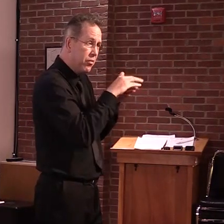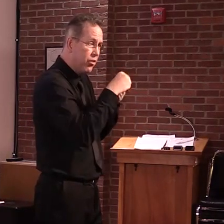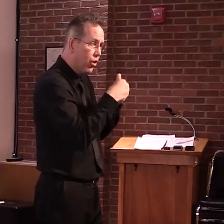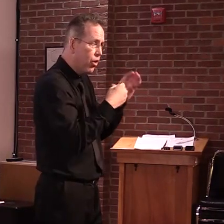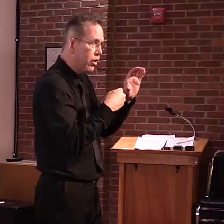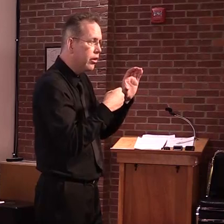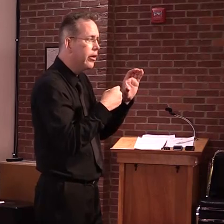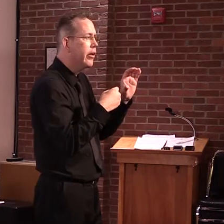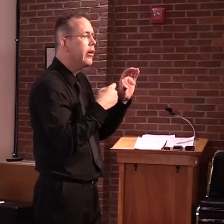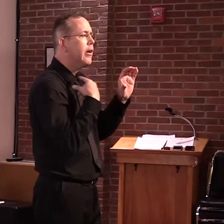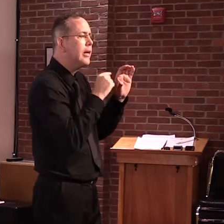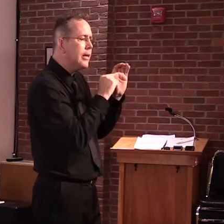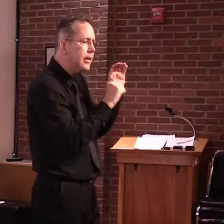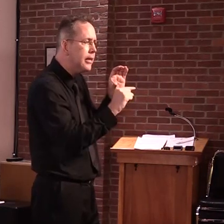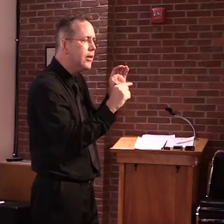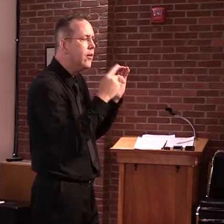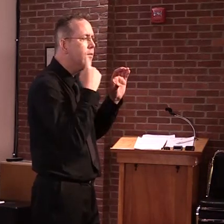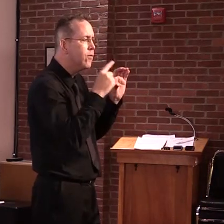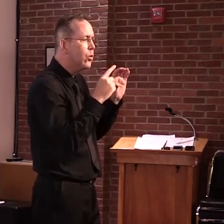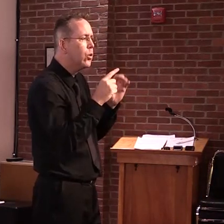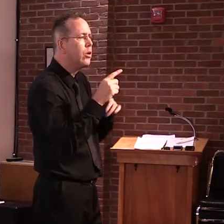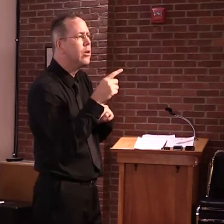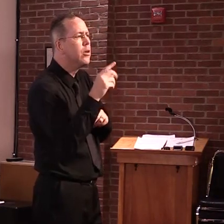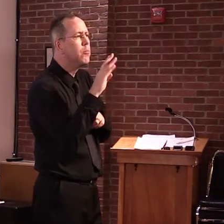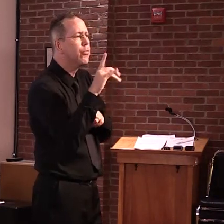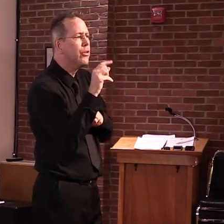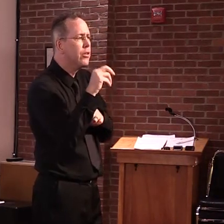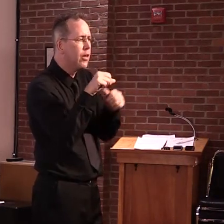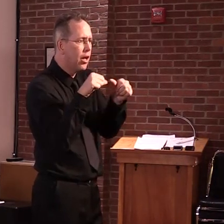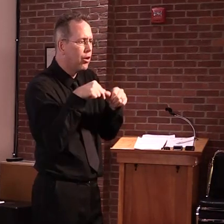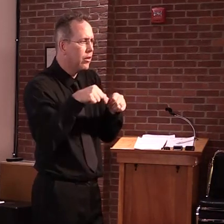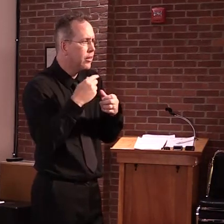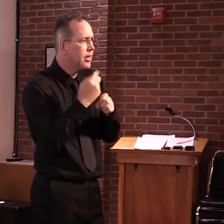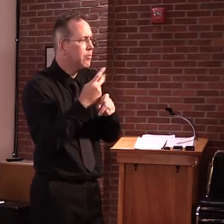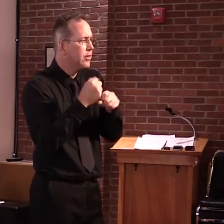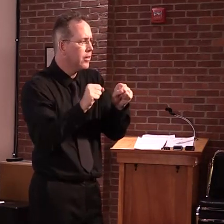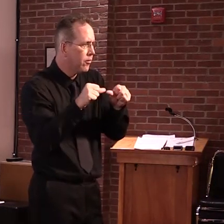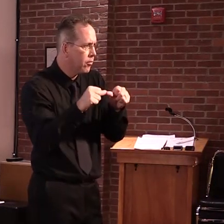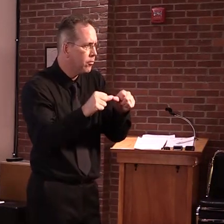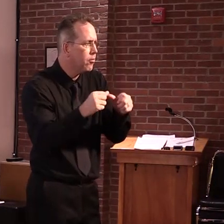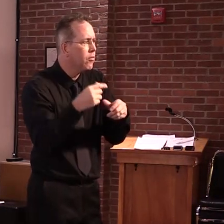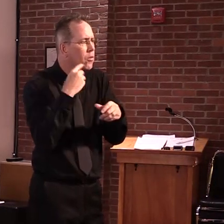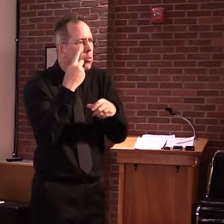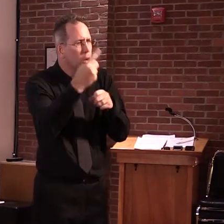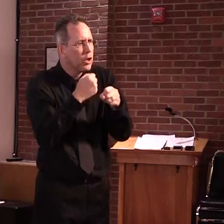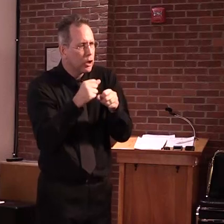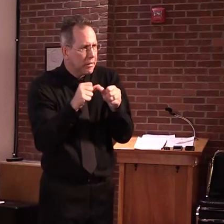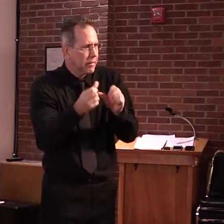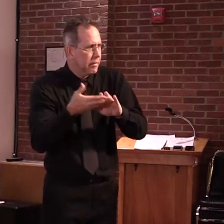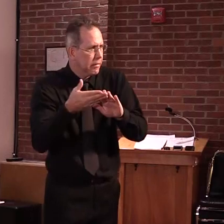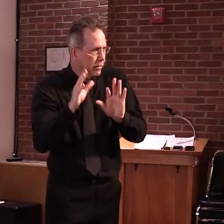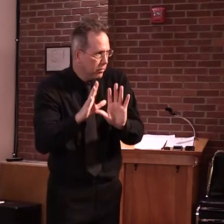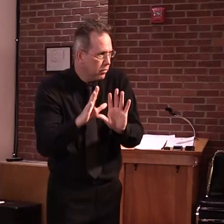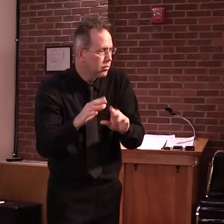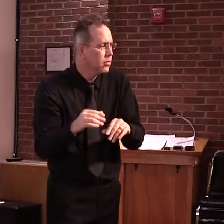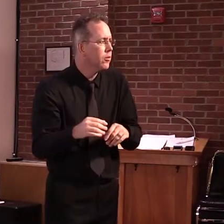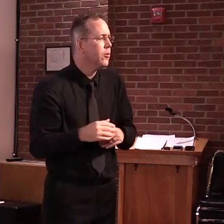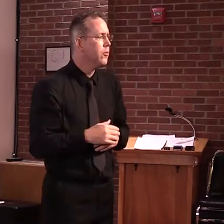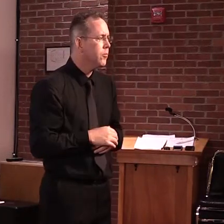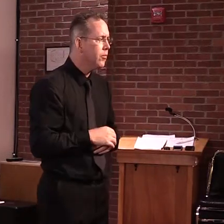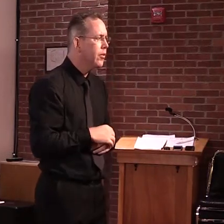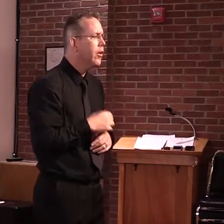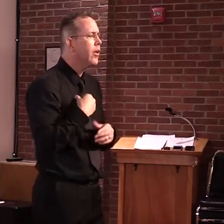for motels for safe housing over the course of the next year. Just to put this into some sort